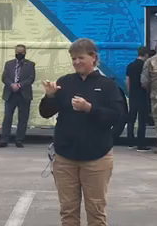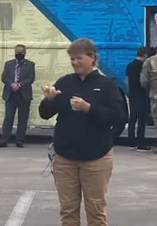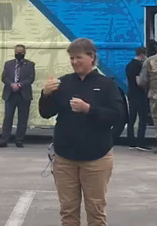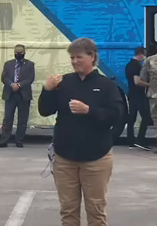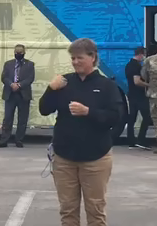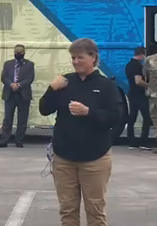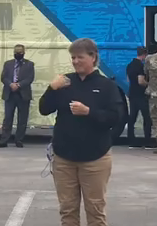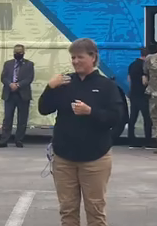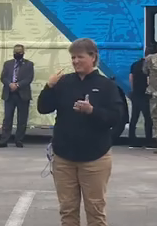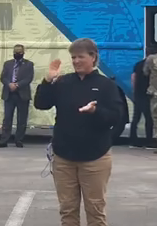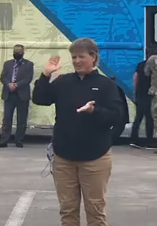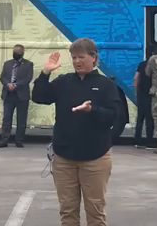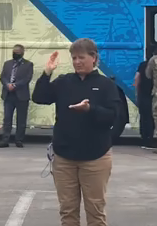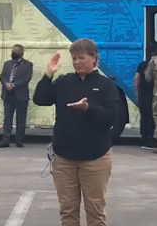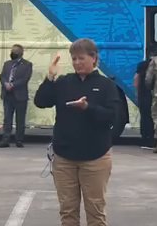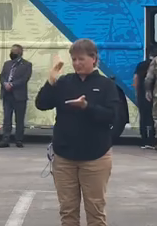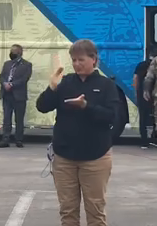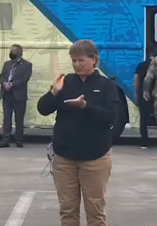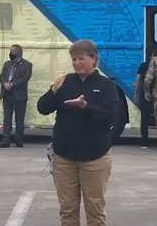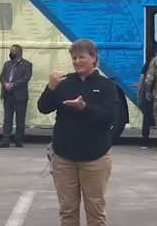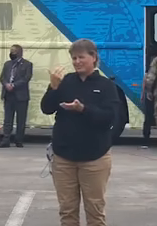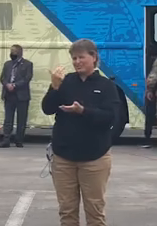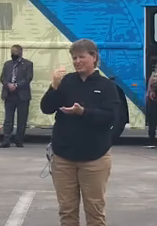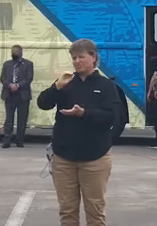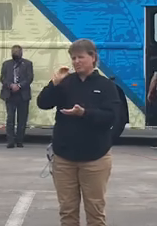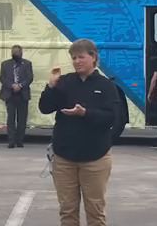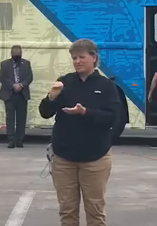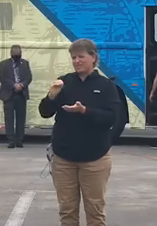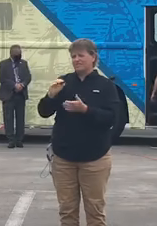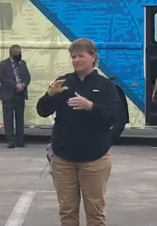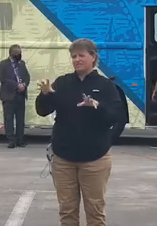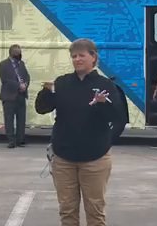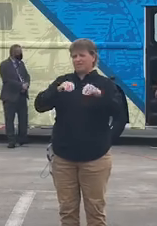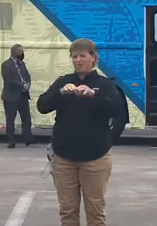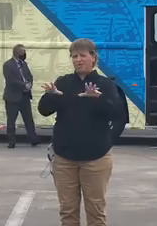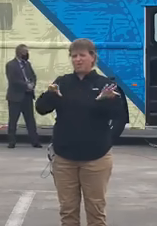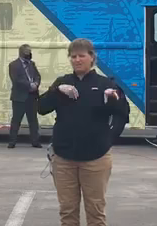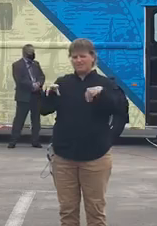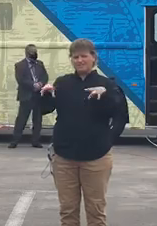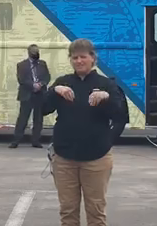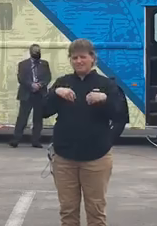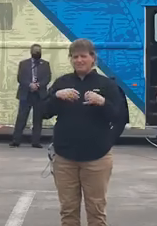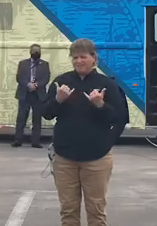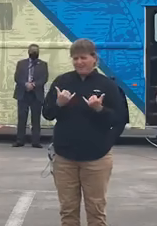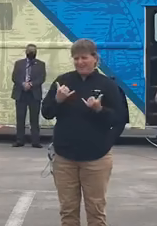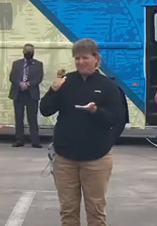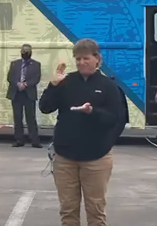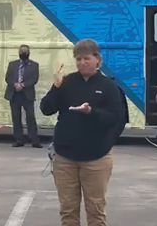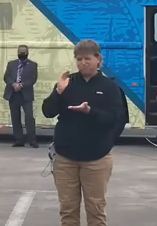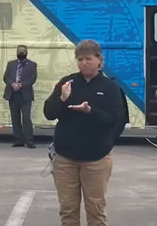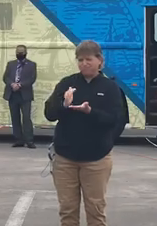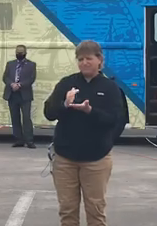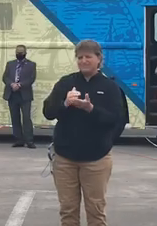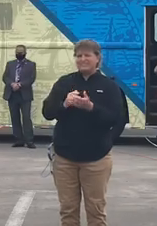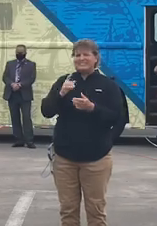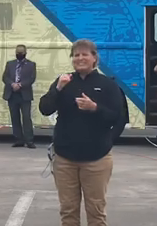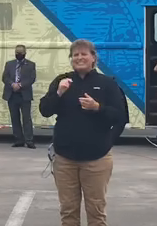to like 13%. And it's been in the single digits in terms of percent positive, I think in the at